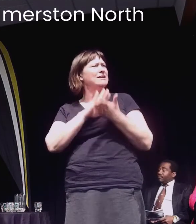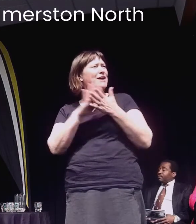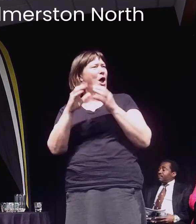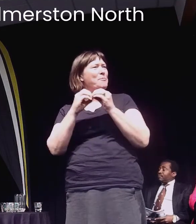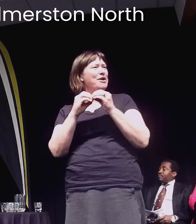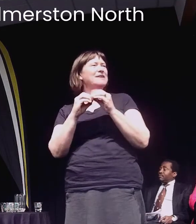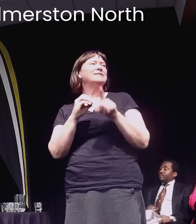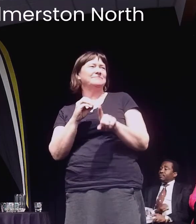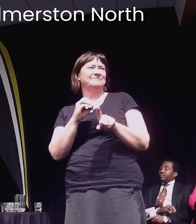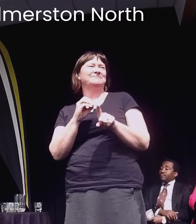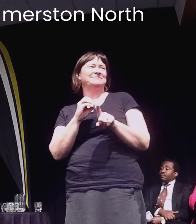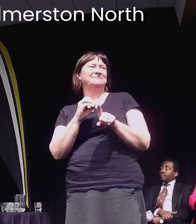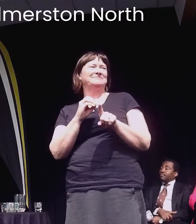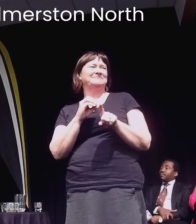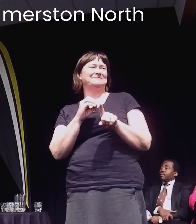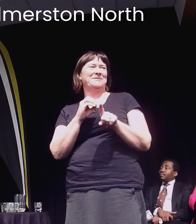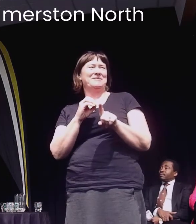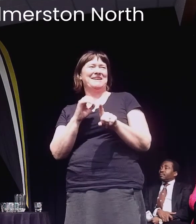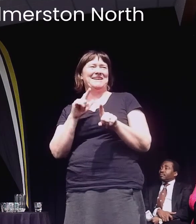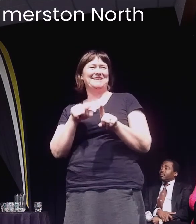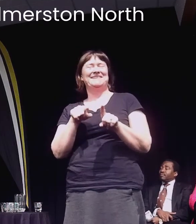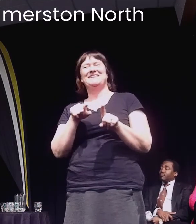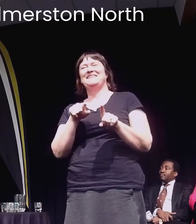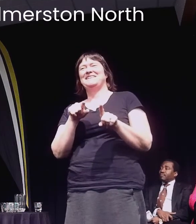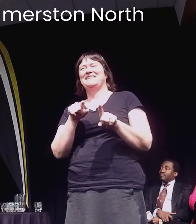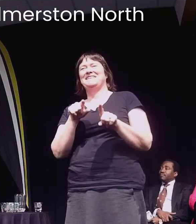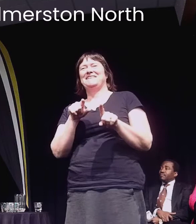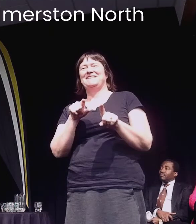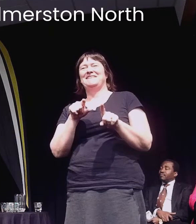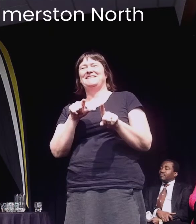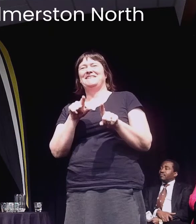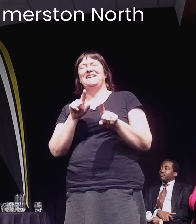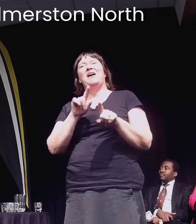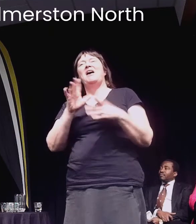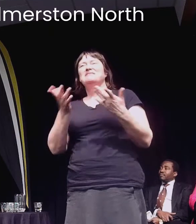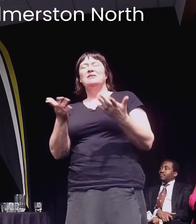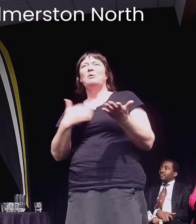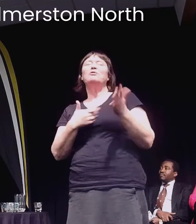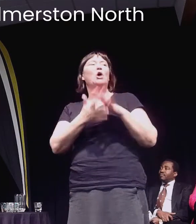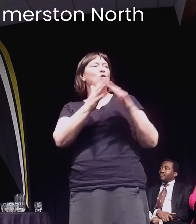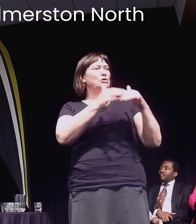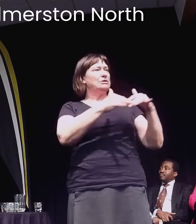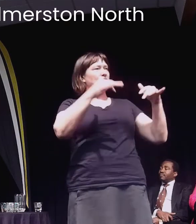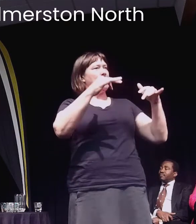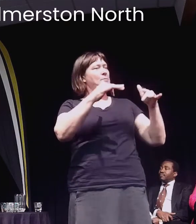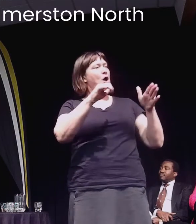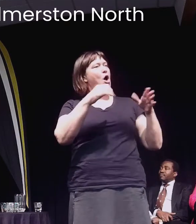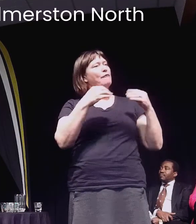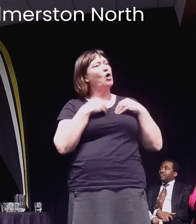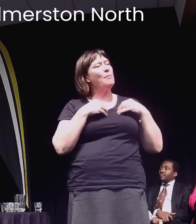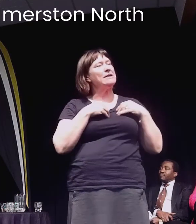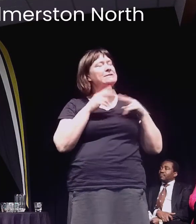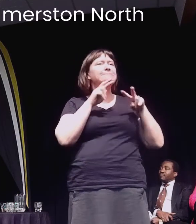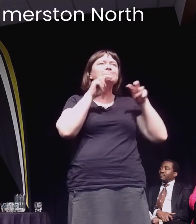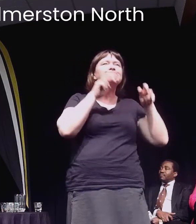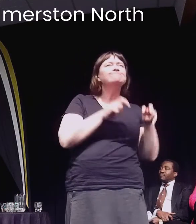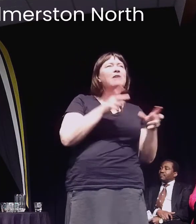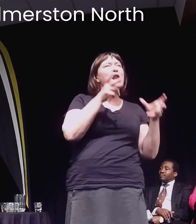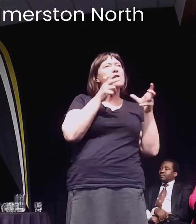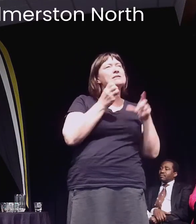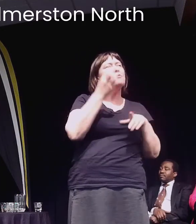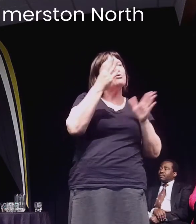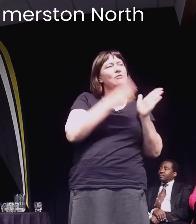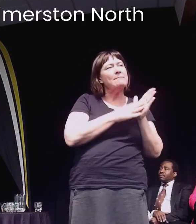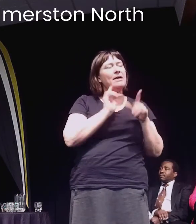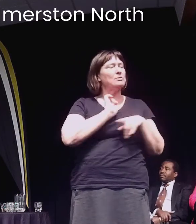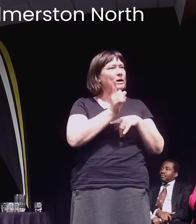to the university, and then he said, well, go to the Chamber of Commerce and sit there. And never listened. And for 3 months, I sat